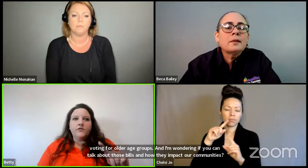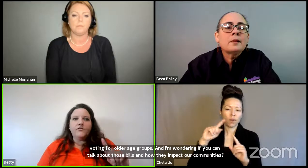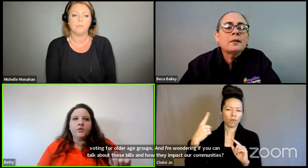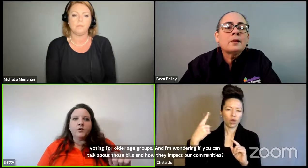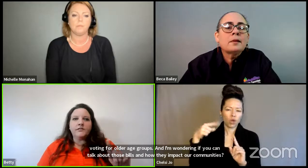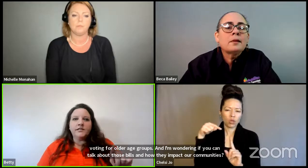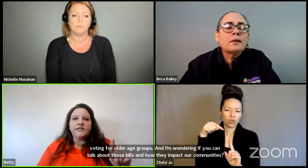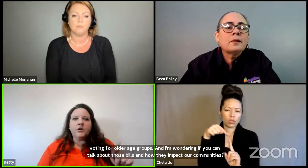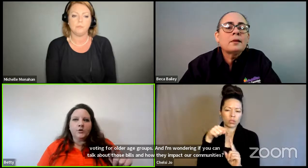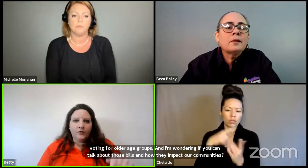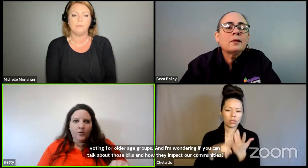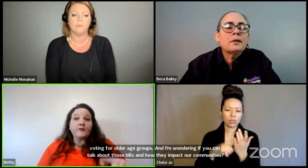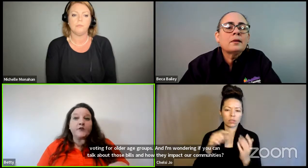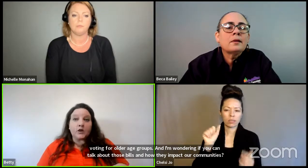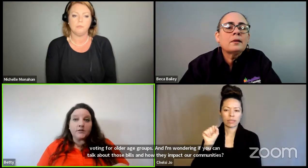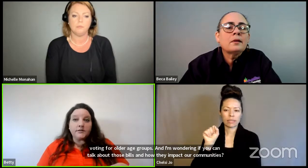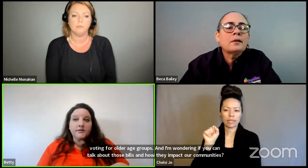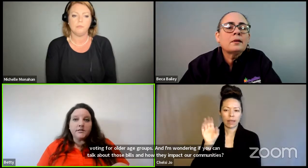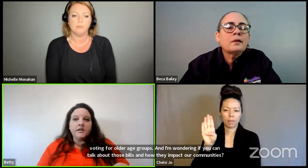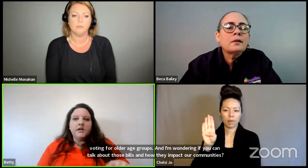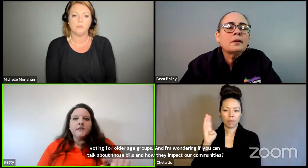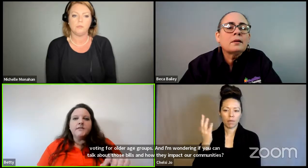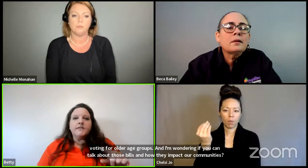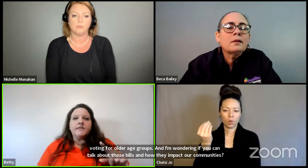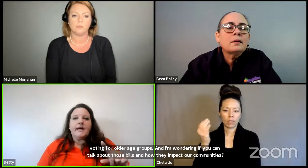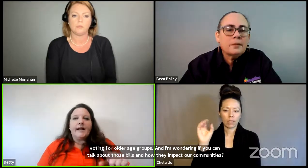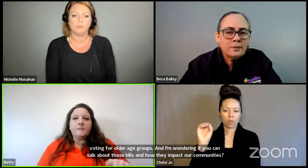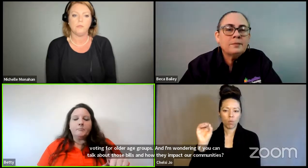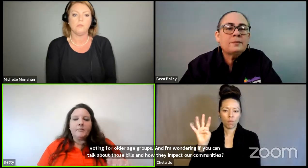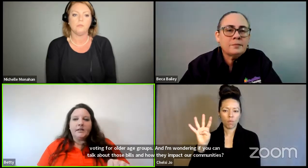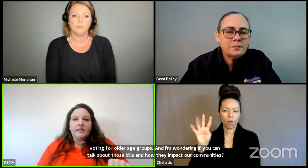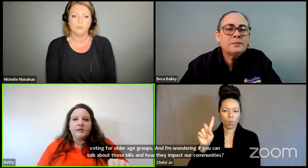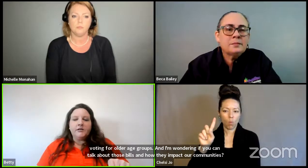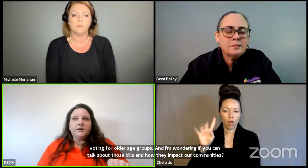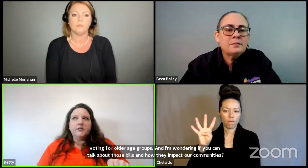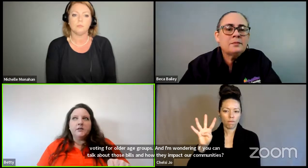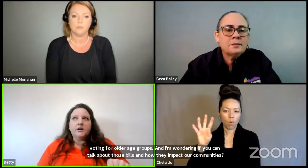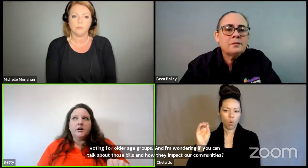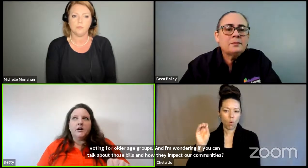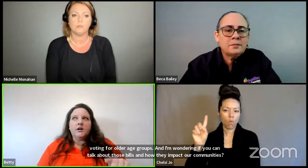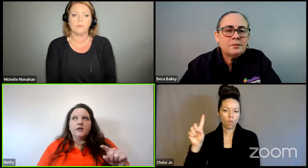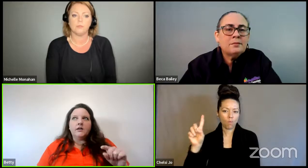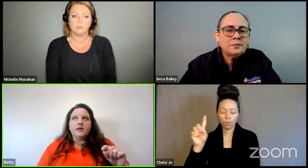Bill 1404 first. That bill